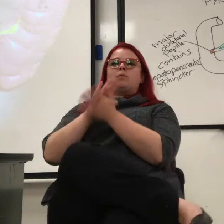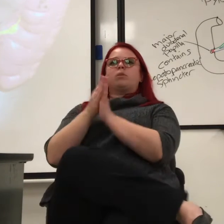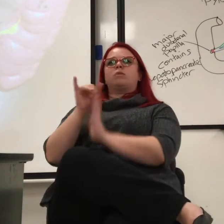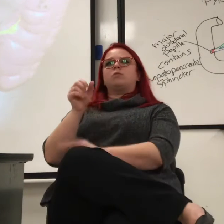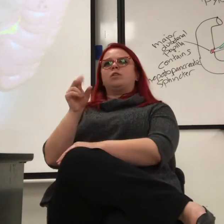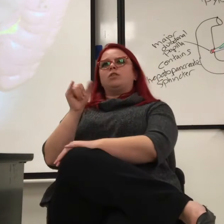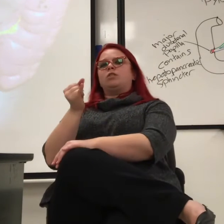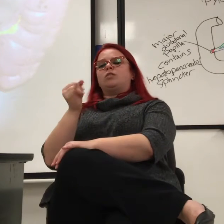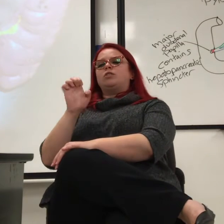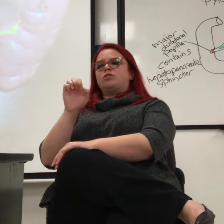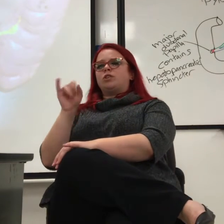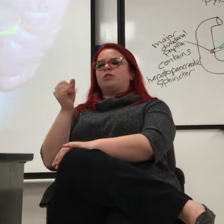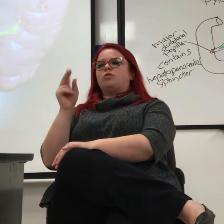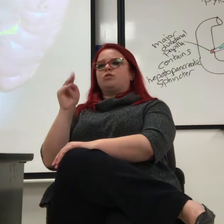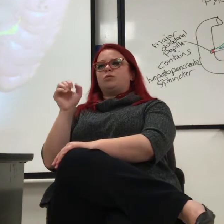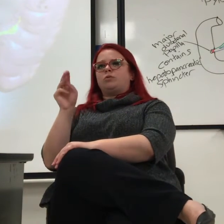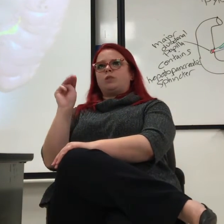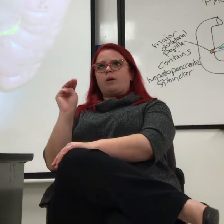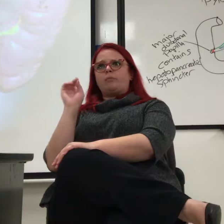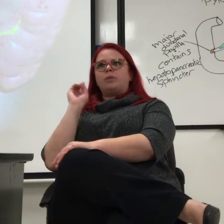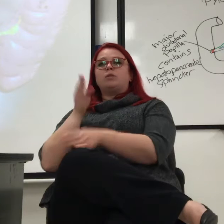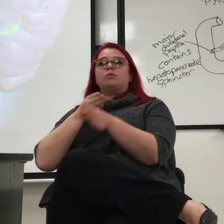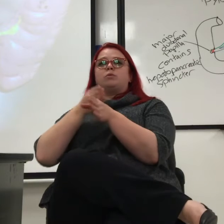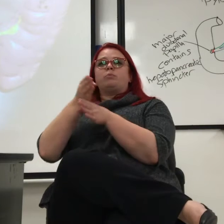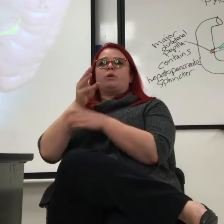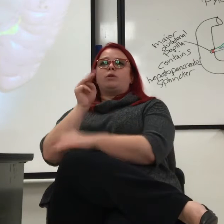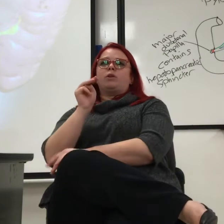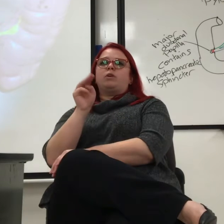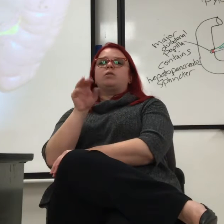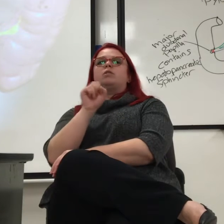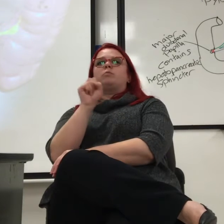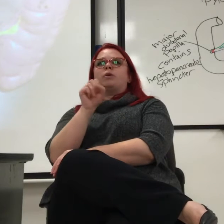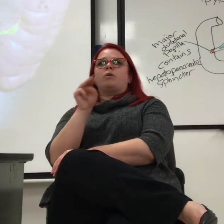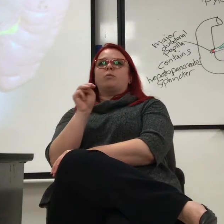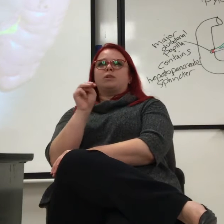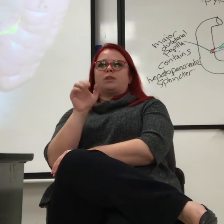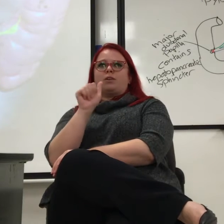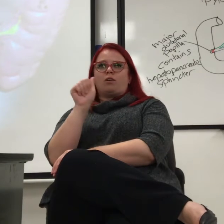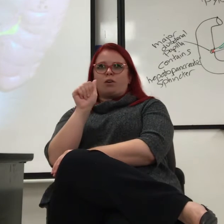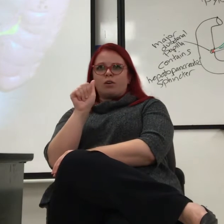is, superior mesenteric artery and vein going in front of it, because we're looking from behind.